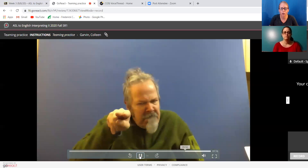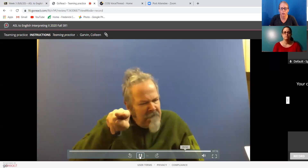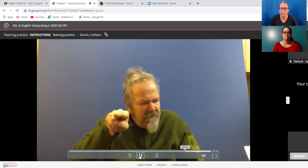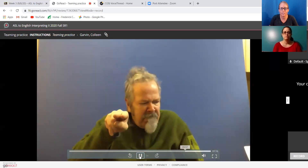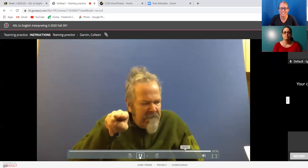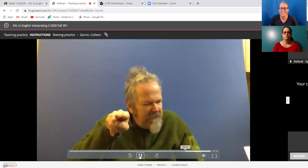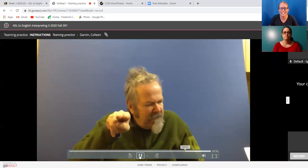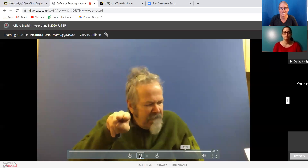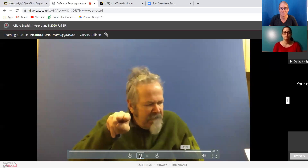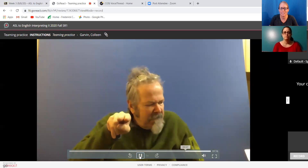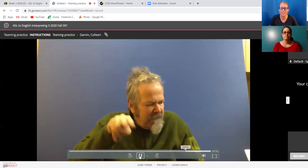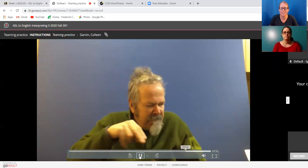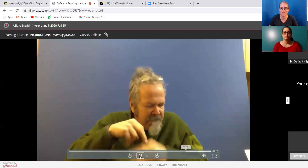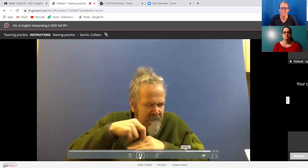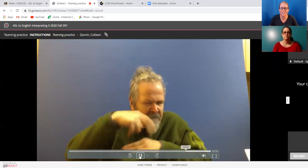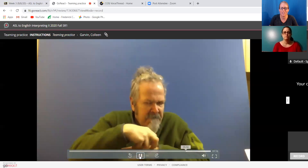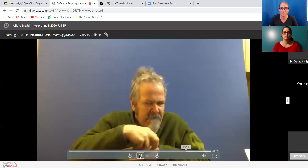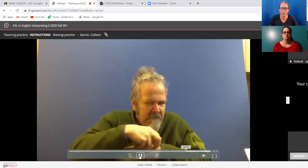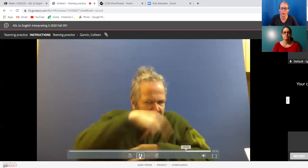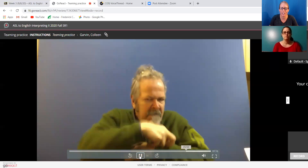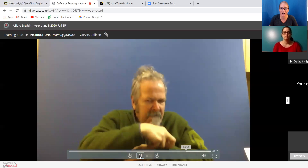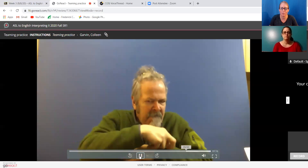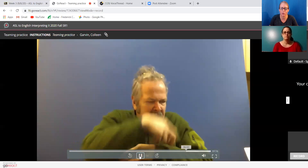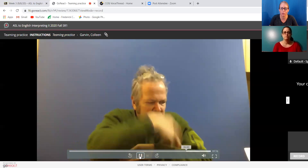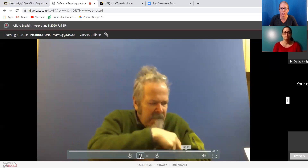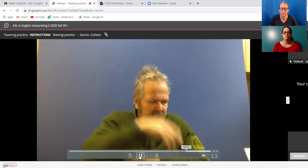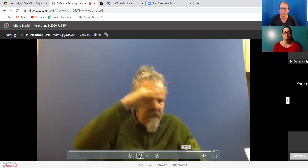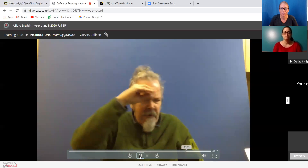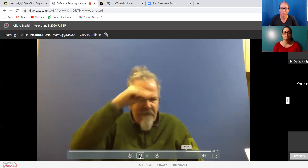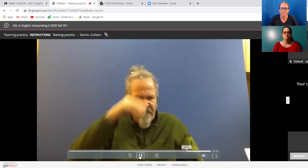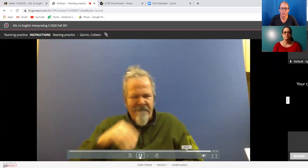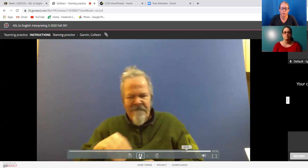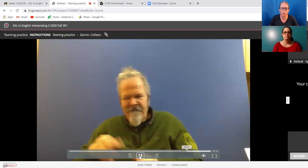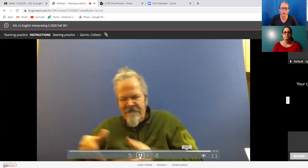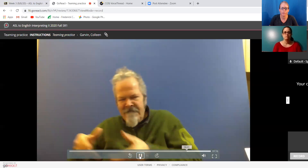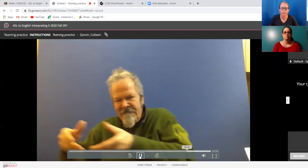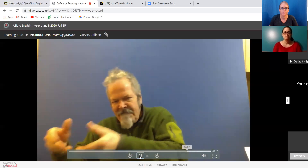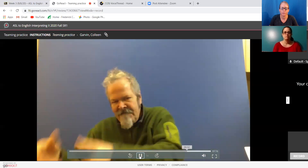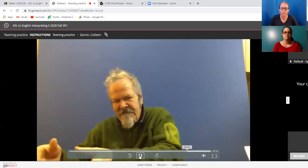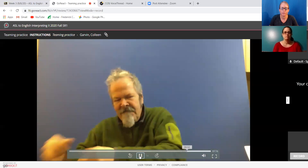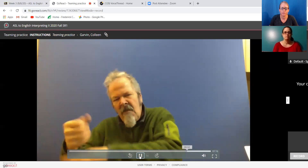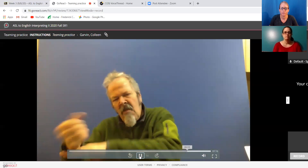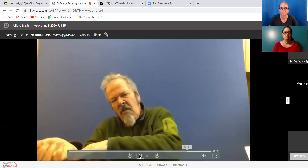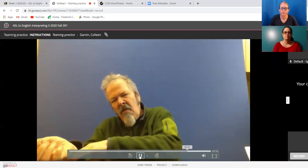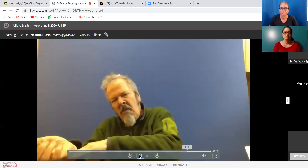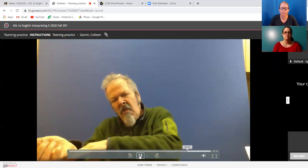And the frog didn't feel right. He hopped over to the boy.